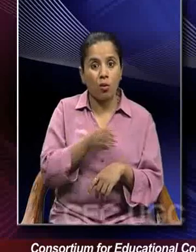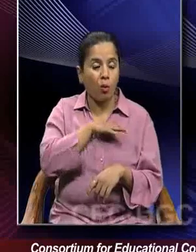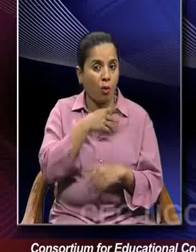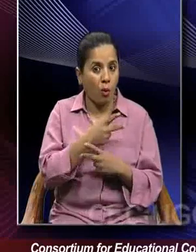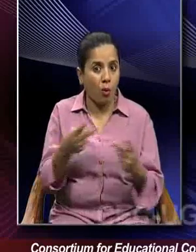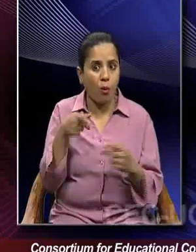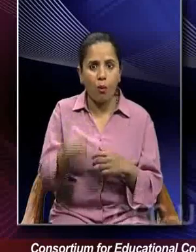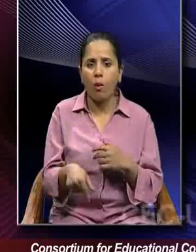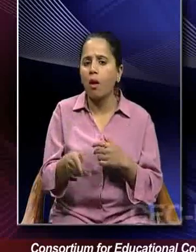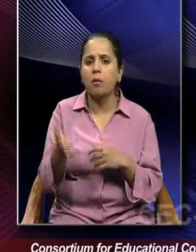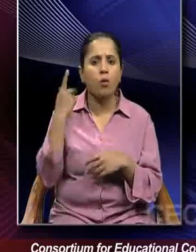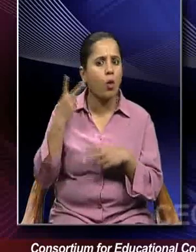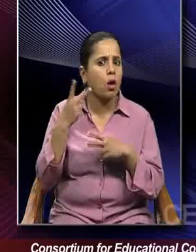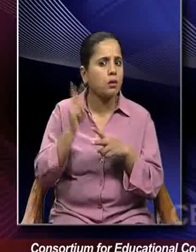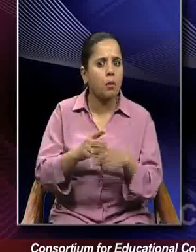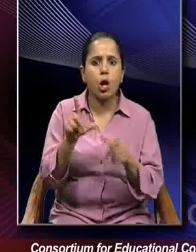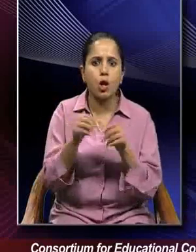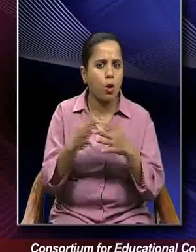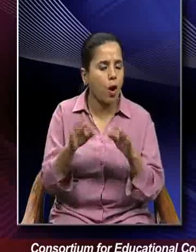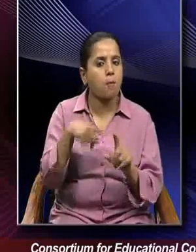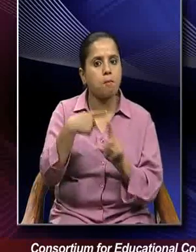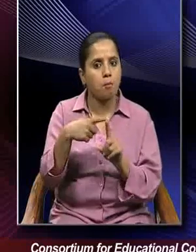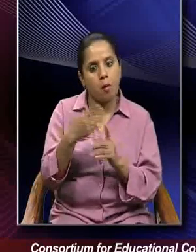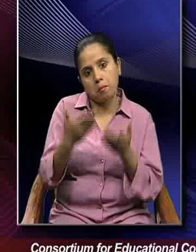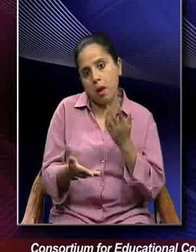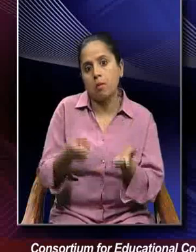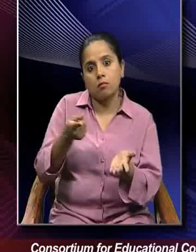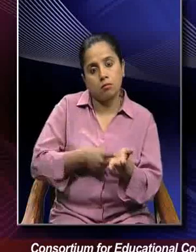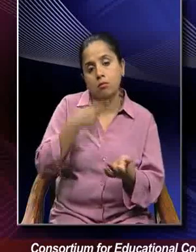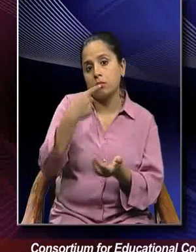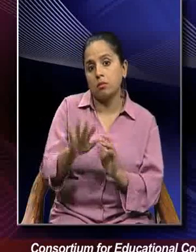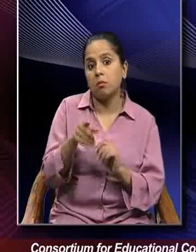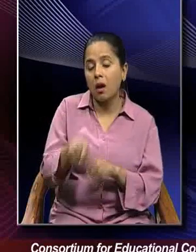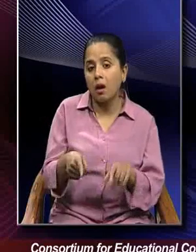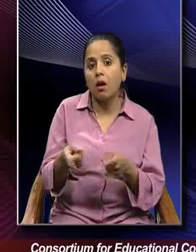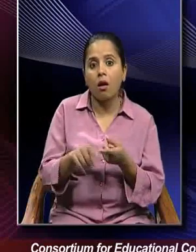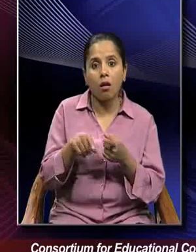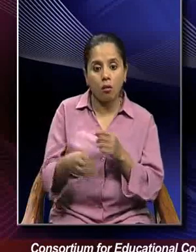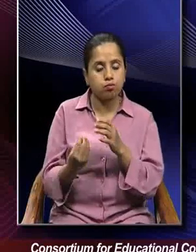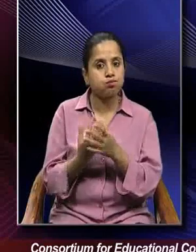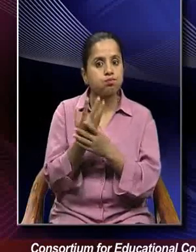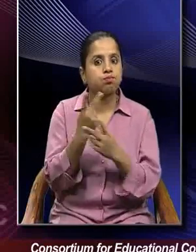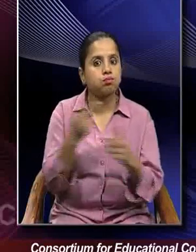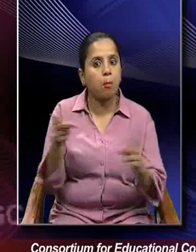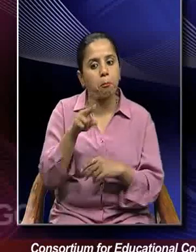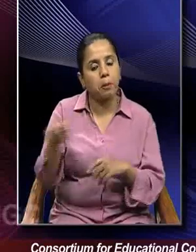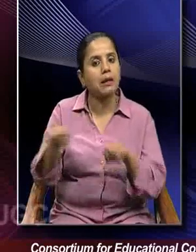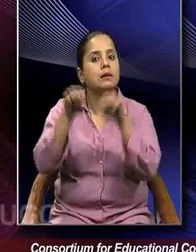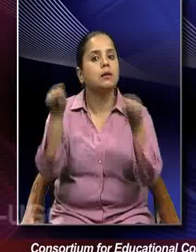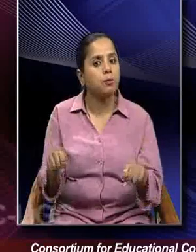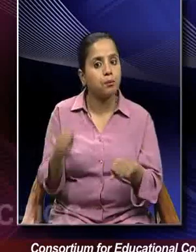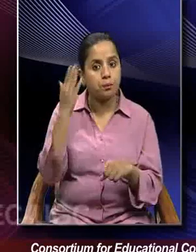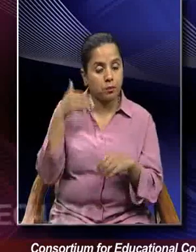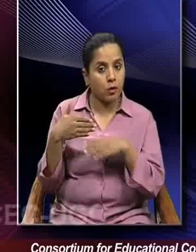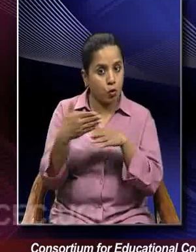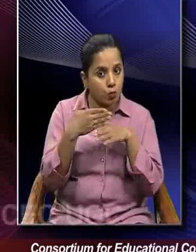not pre-existing laws like positivism would claim, but it is due to the evolving meaning systems. Because they